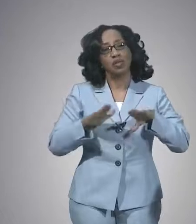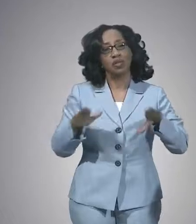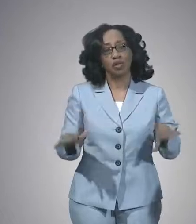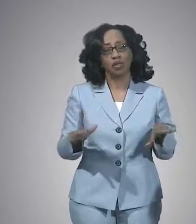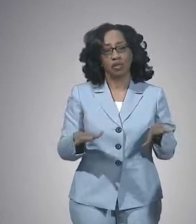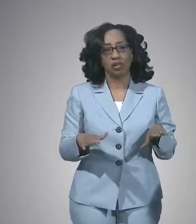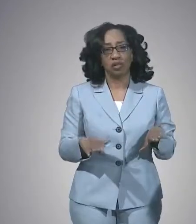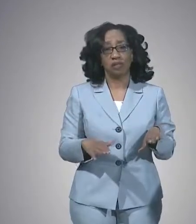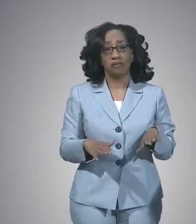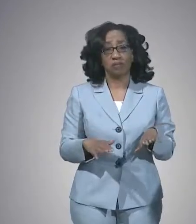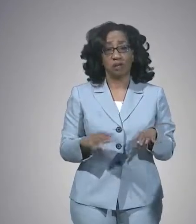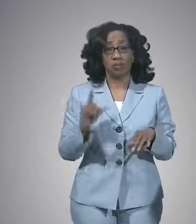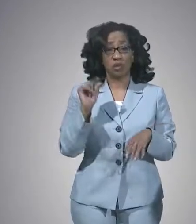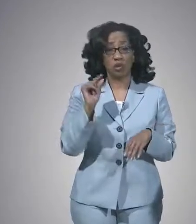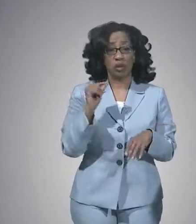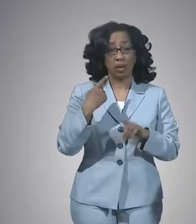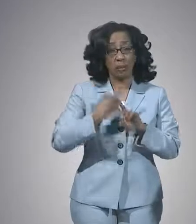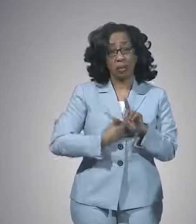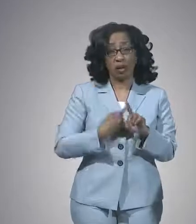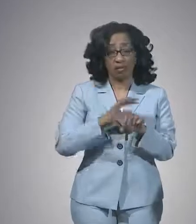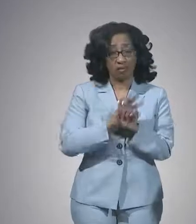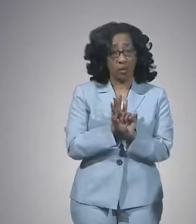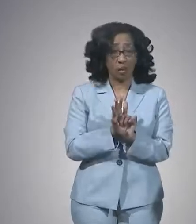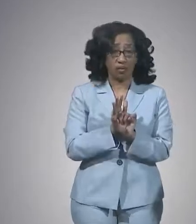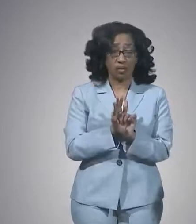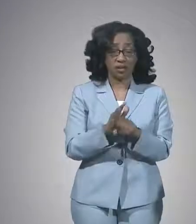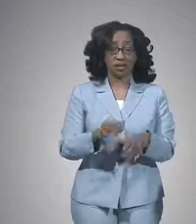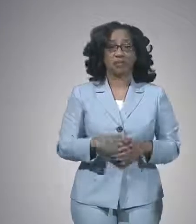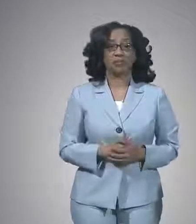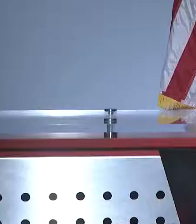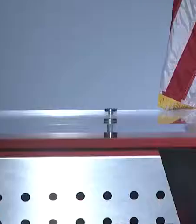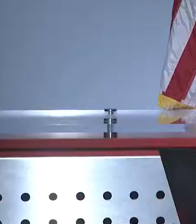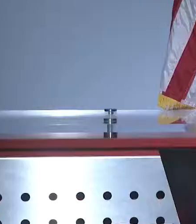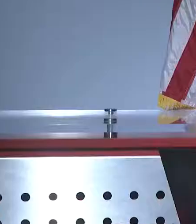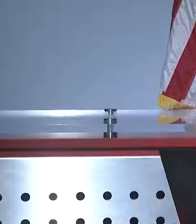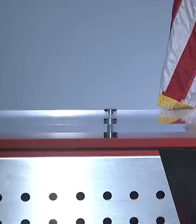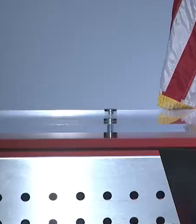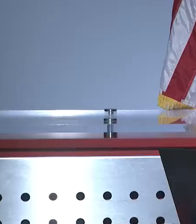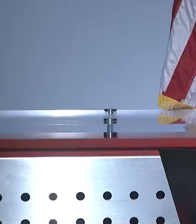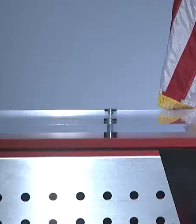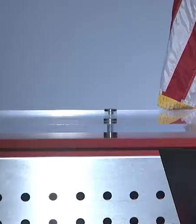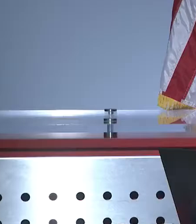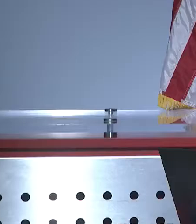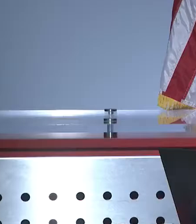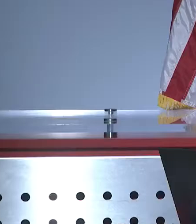this 20-month marathon of COVID-19. Hannah Grabenstein.